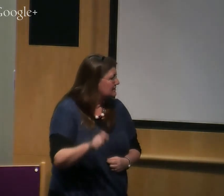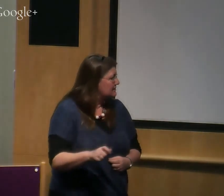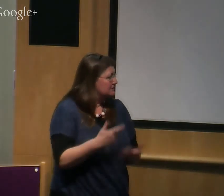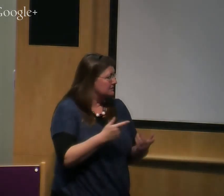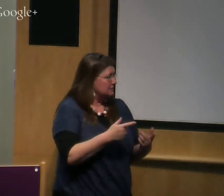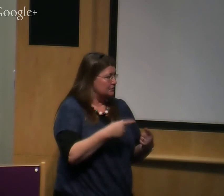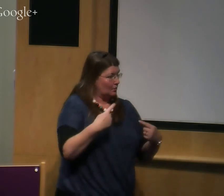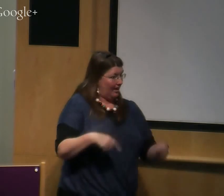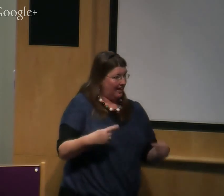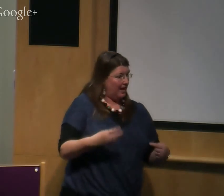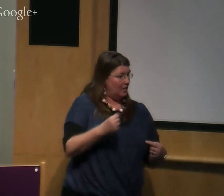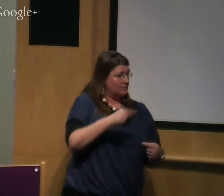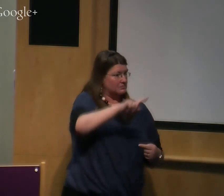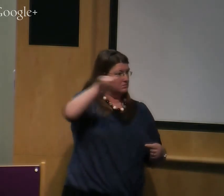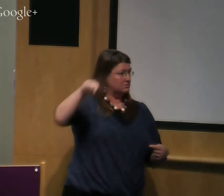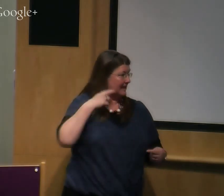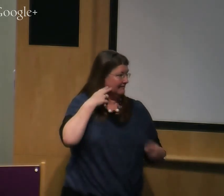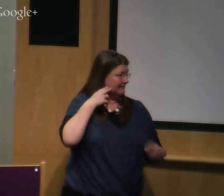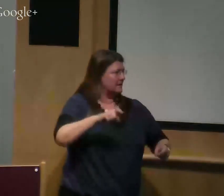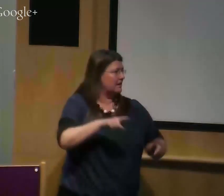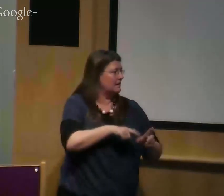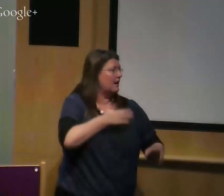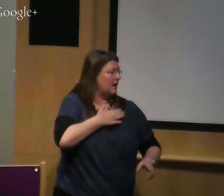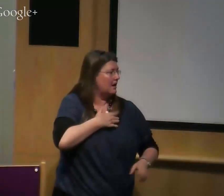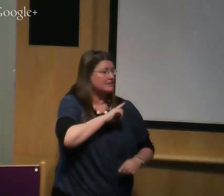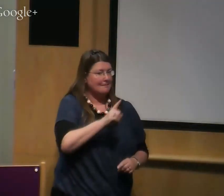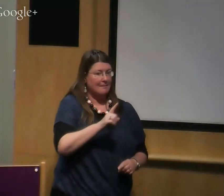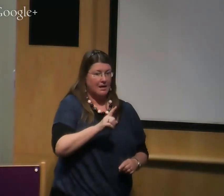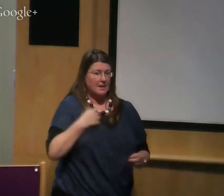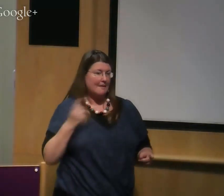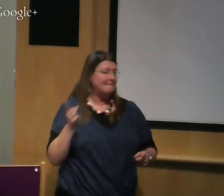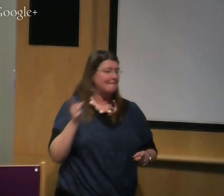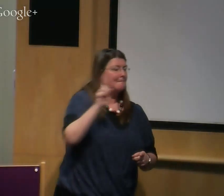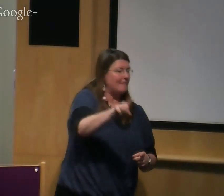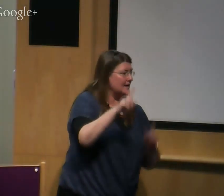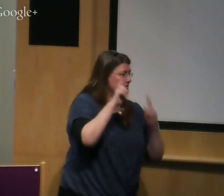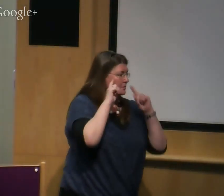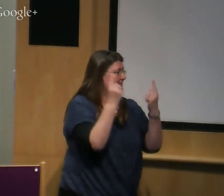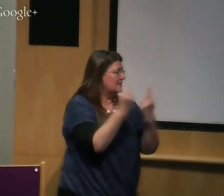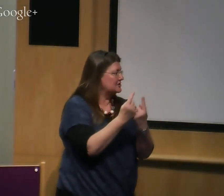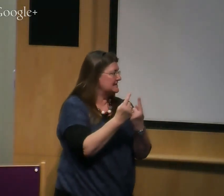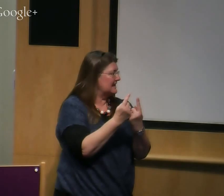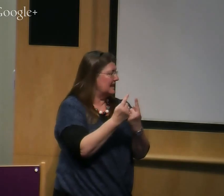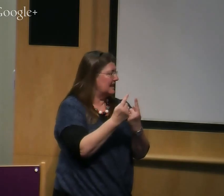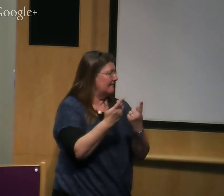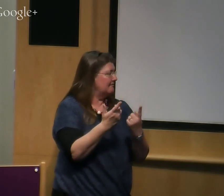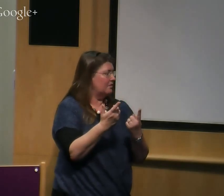entering sort of postgraduate qualifications, you know, regardless of age,